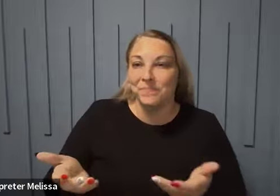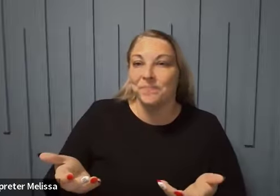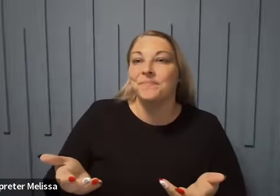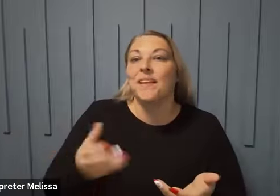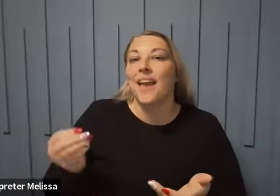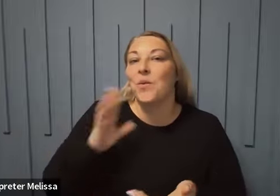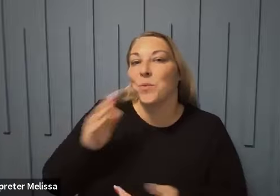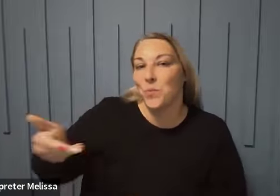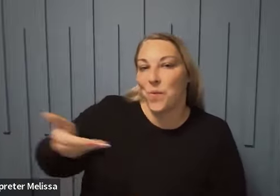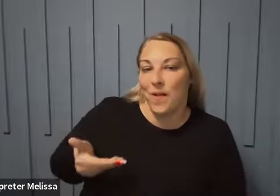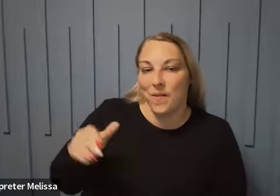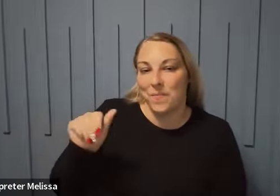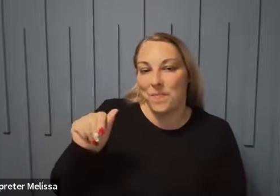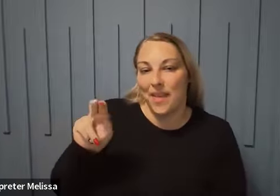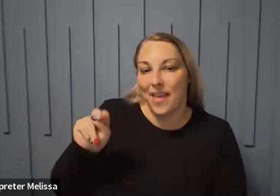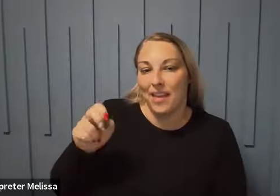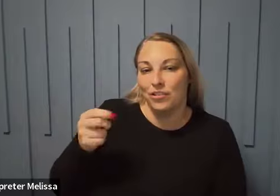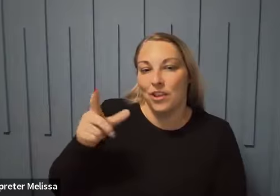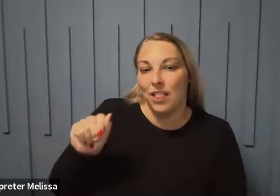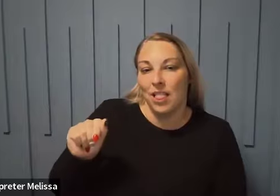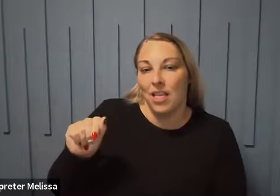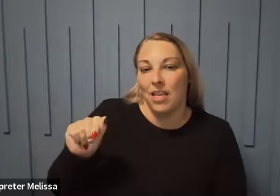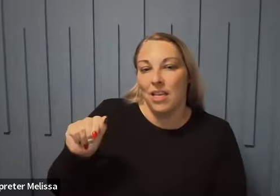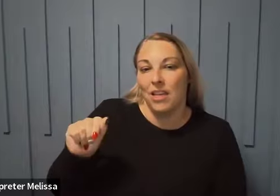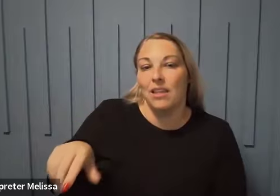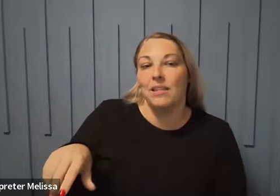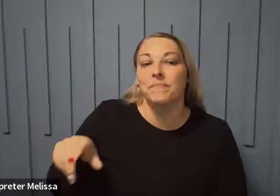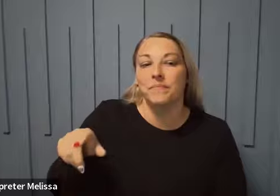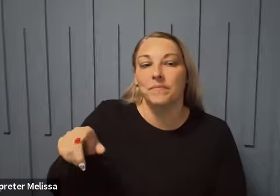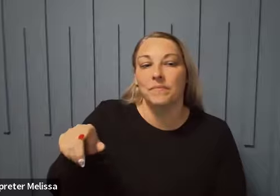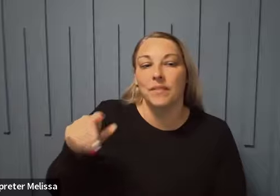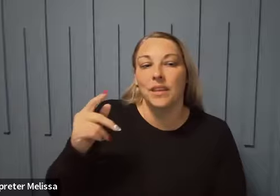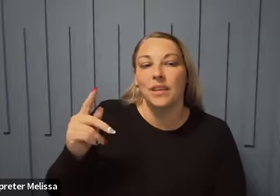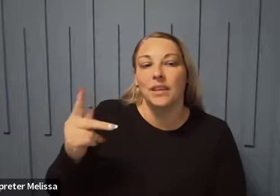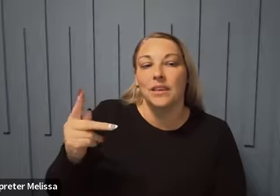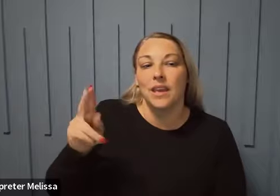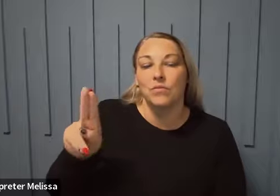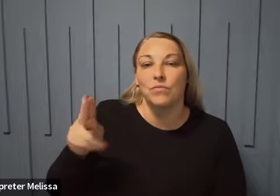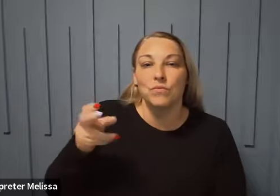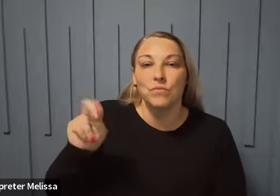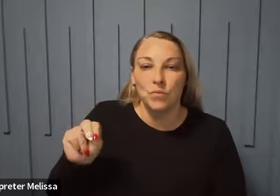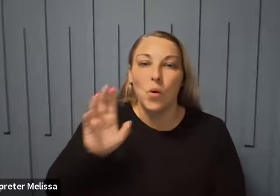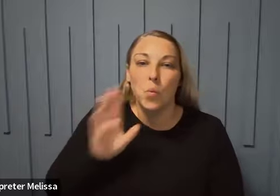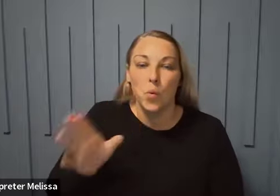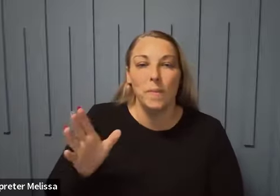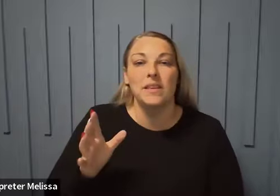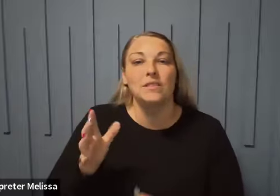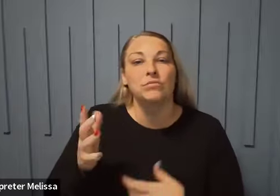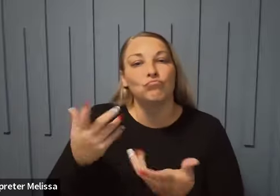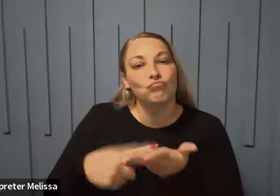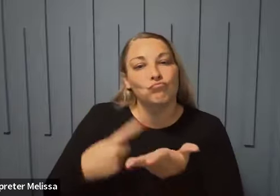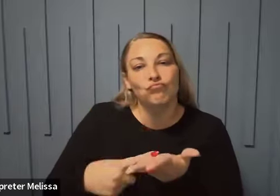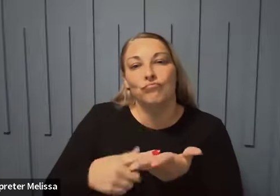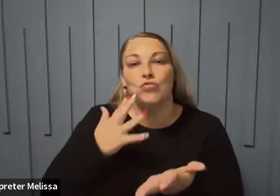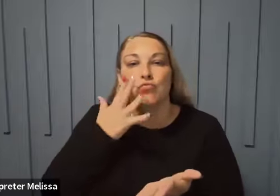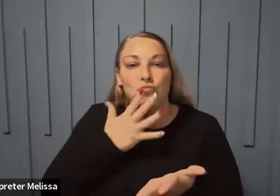welcoming Angela Kuhn, who is going to be talking to us about cued American English. And so, just